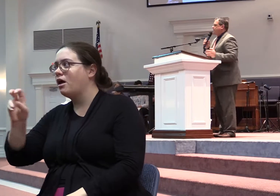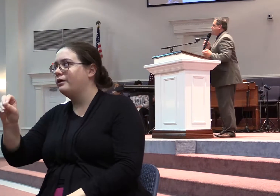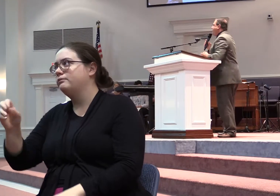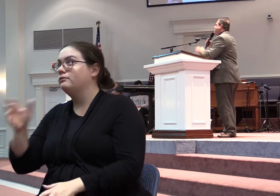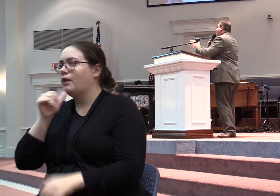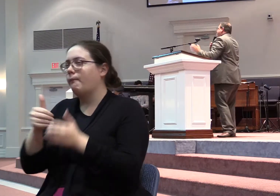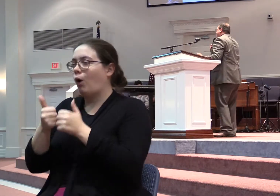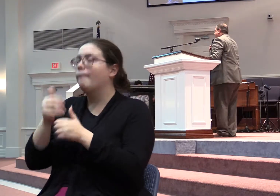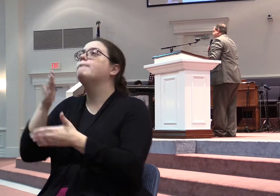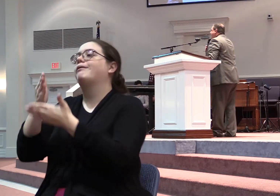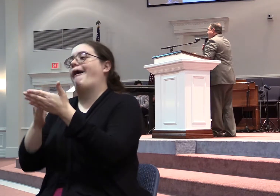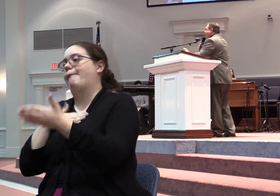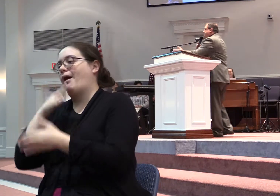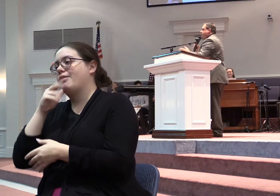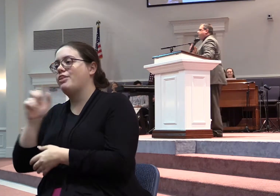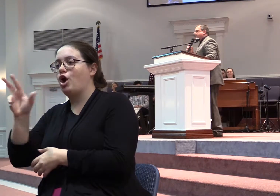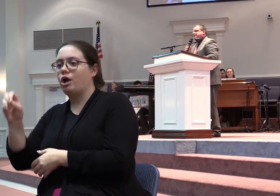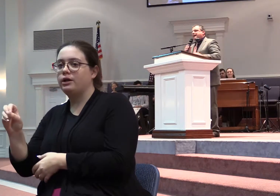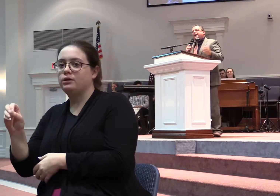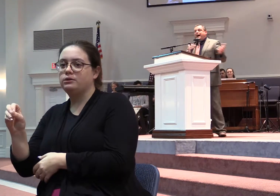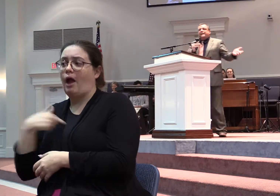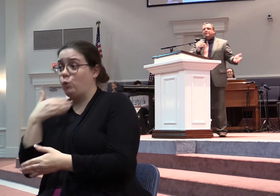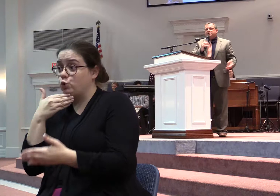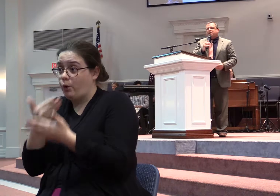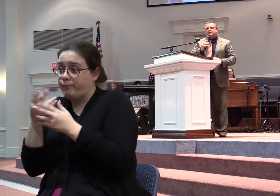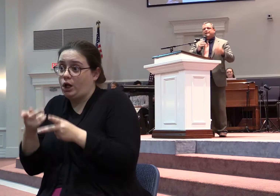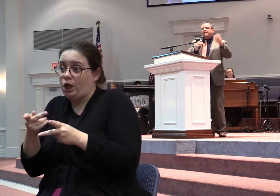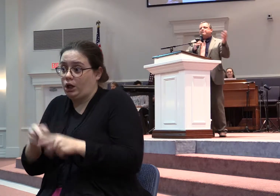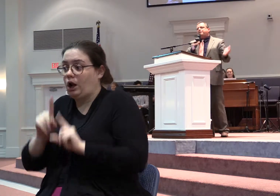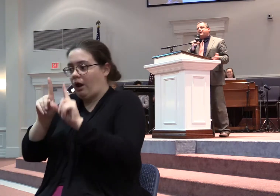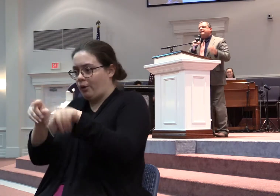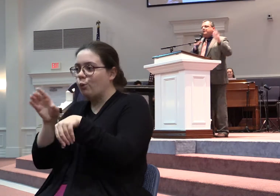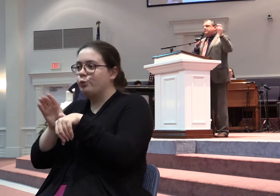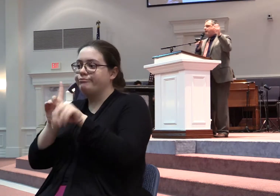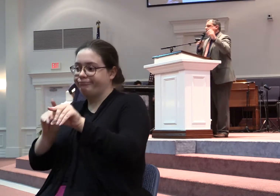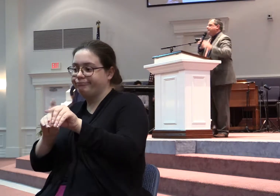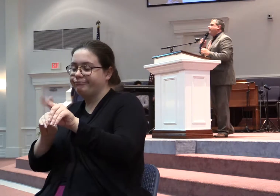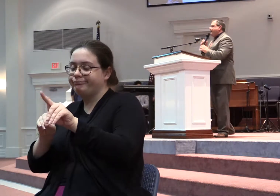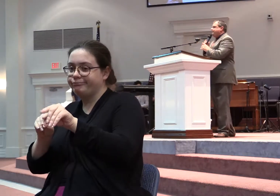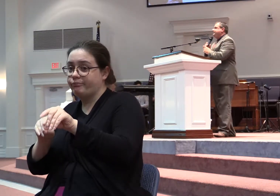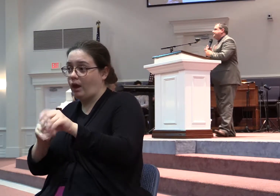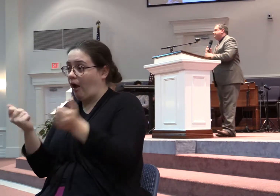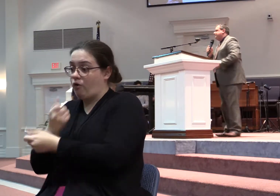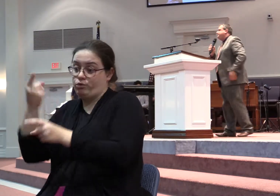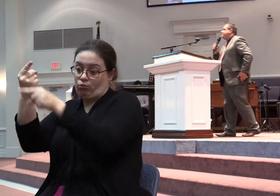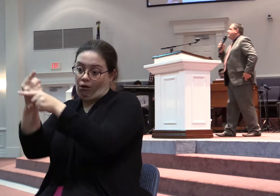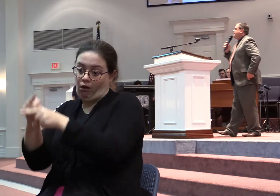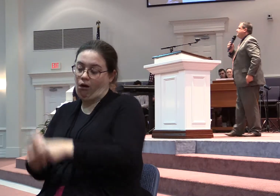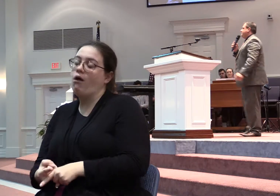not most, part of my 30s, and I was a good person. I came to church. I did everything supposed to be right.